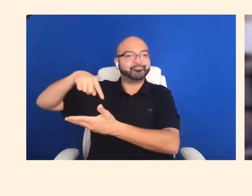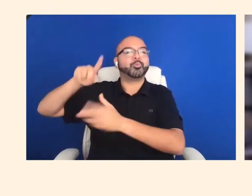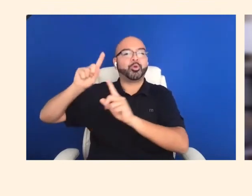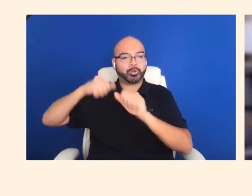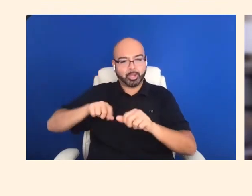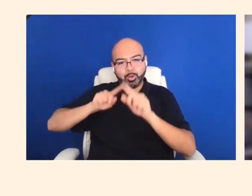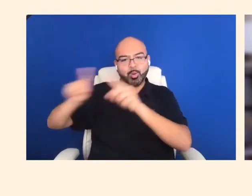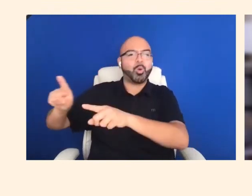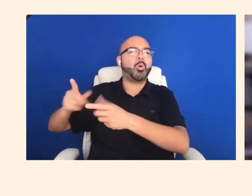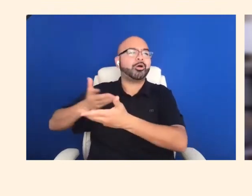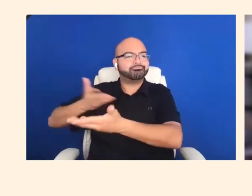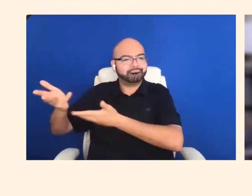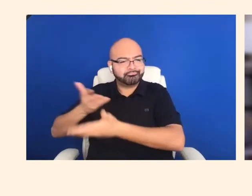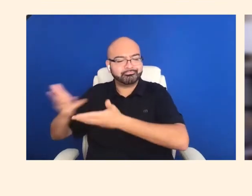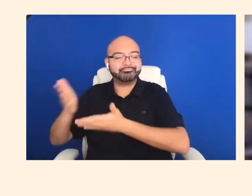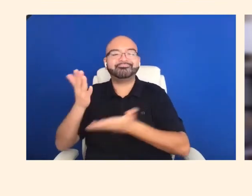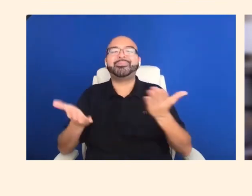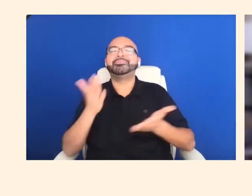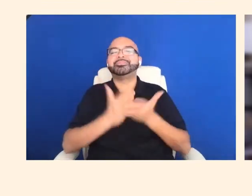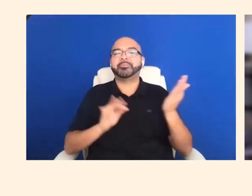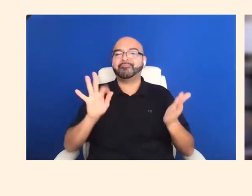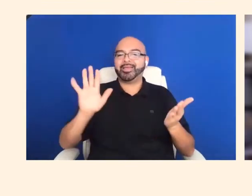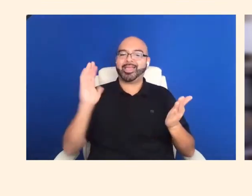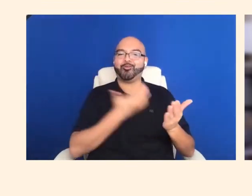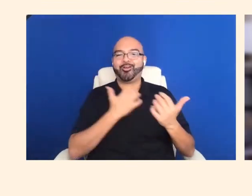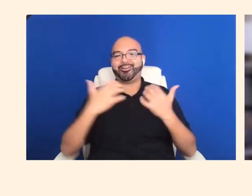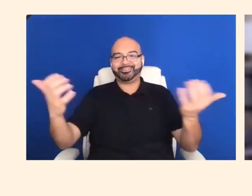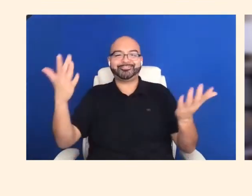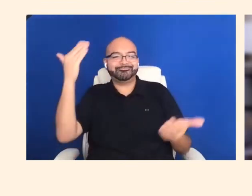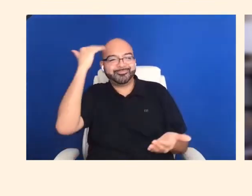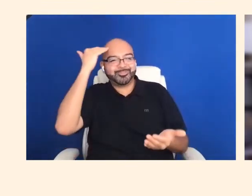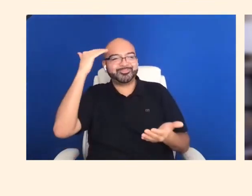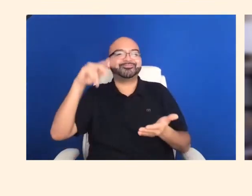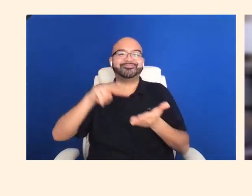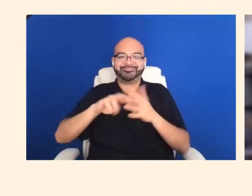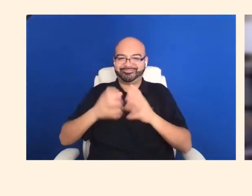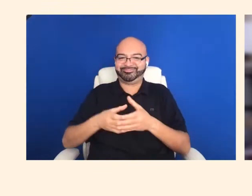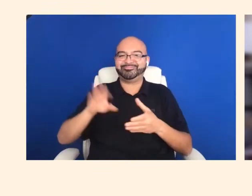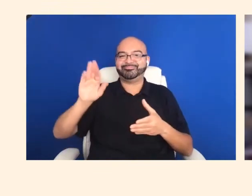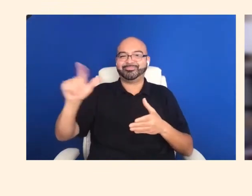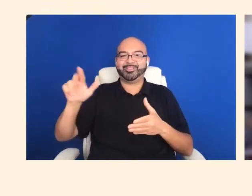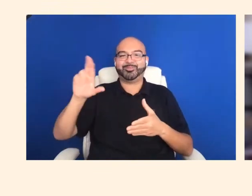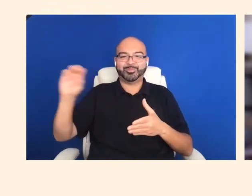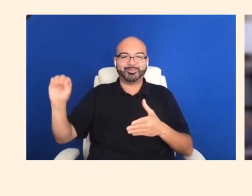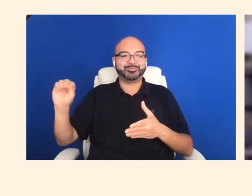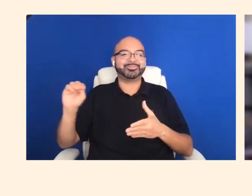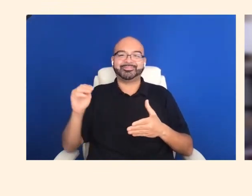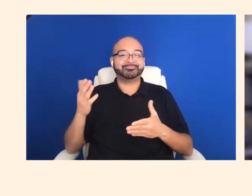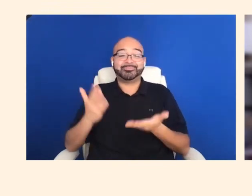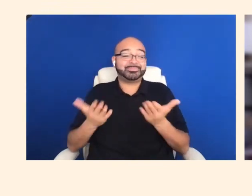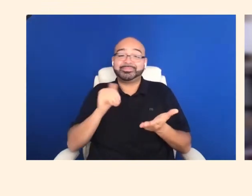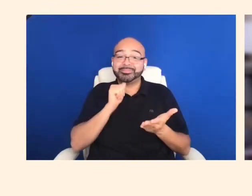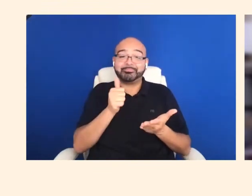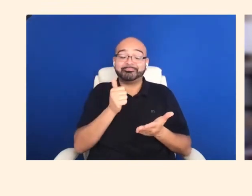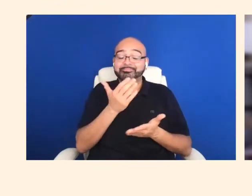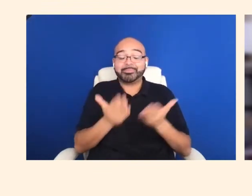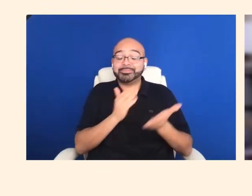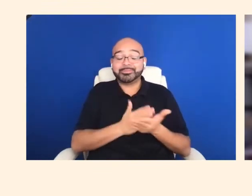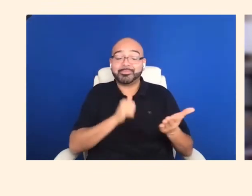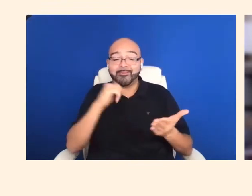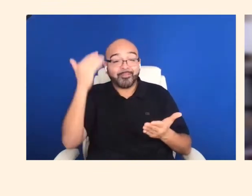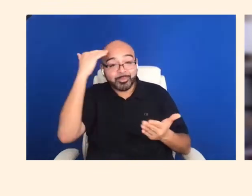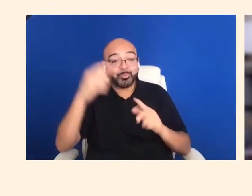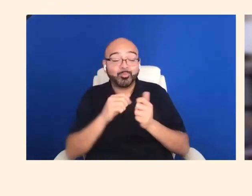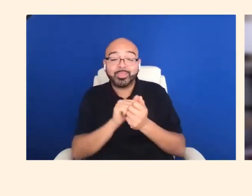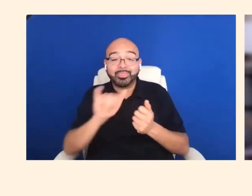at. Maybe some of our audience isn't familiar with ballroom. I'm not sure why, but at this point, but some folks may not be familiar with ballroom if you want to